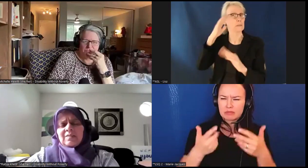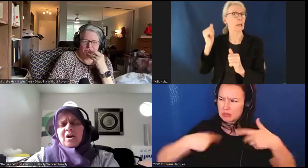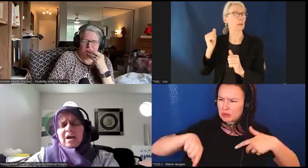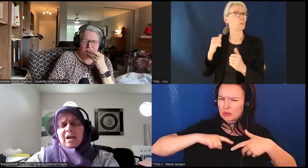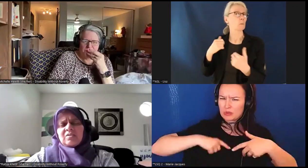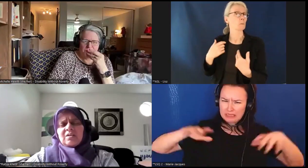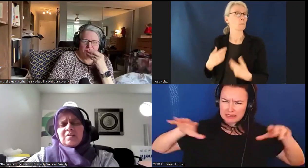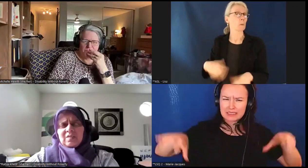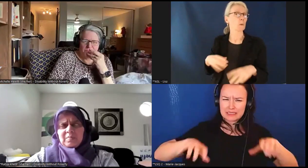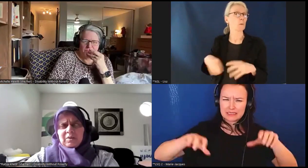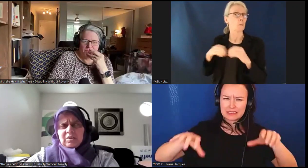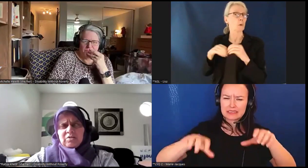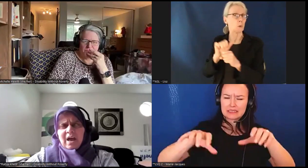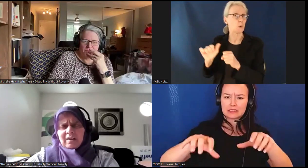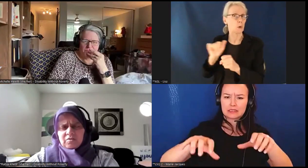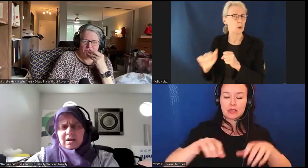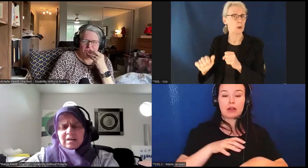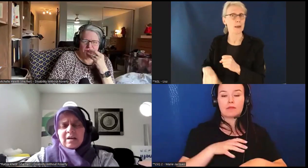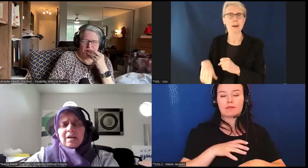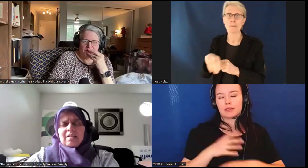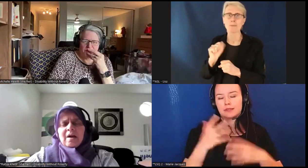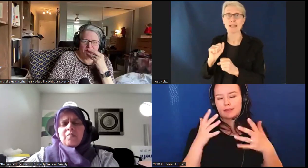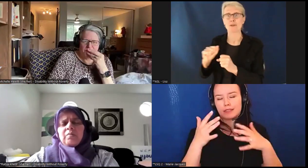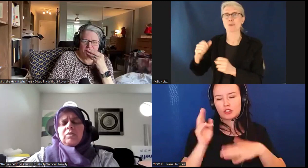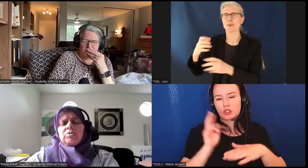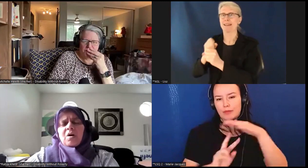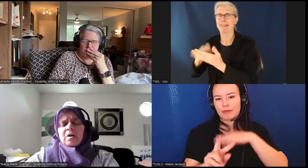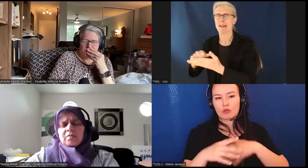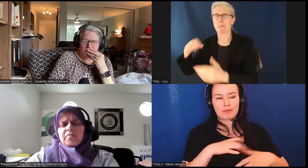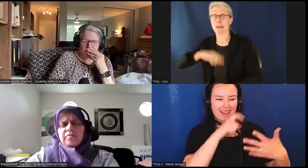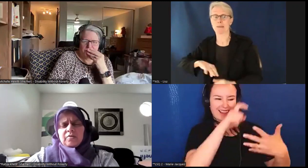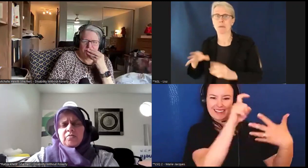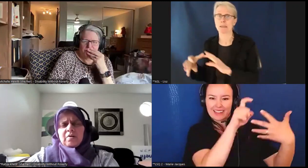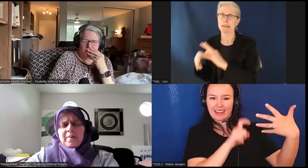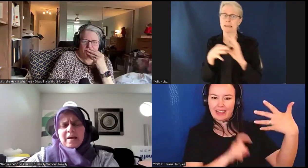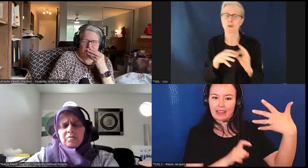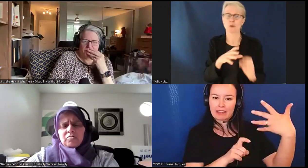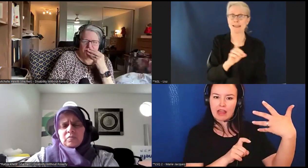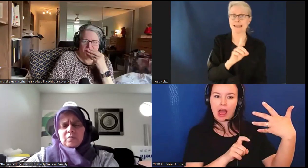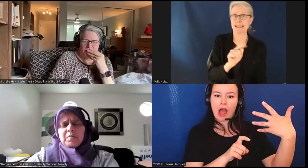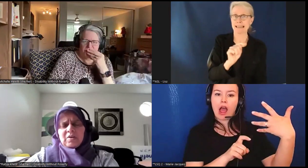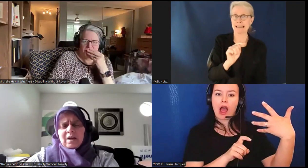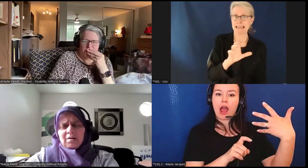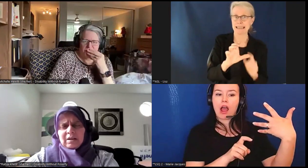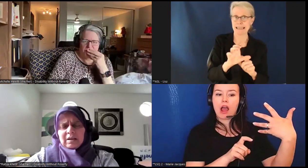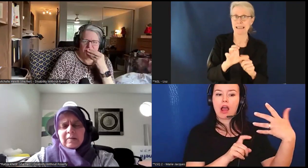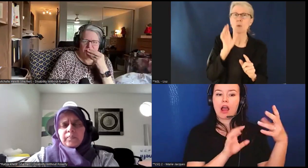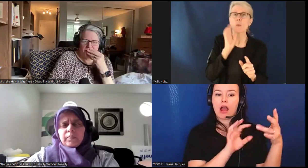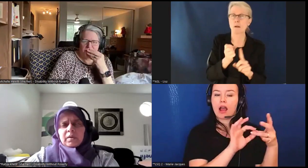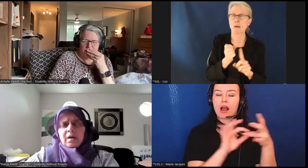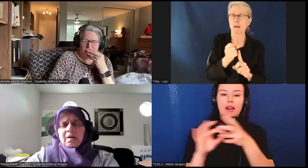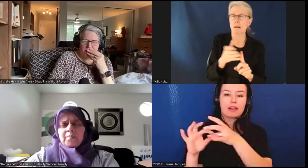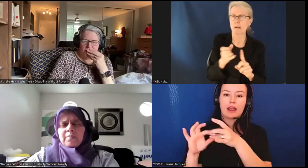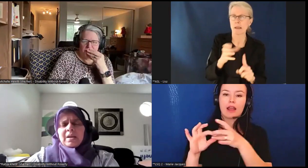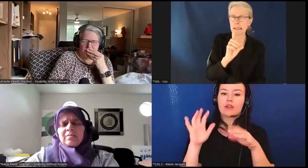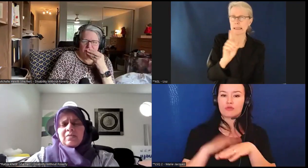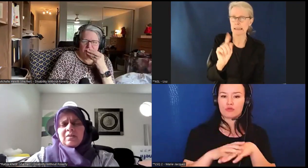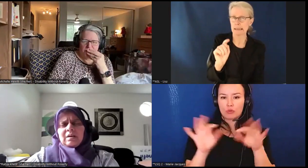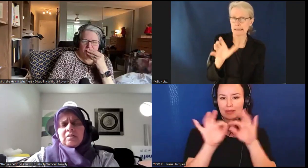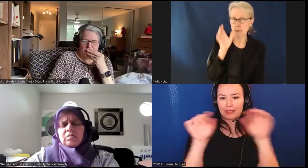is tied to the disability tax credit that we will talk further about momentarily.